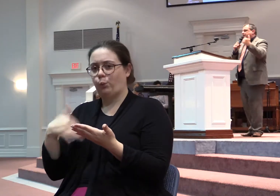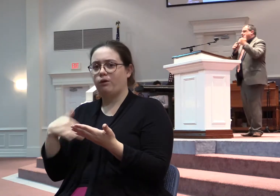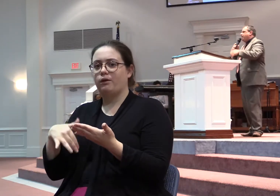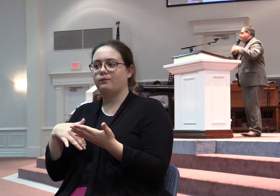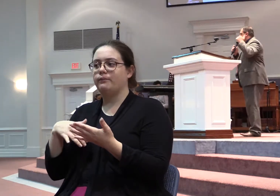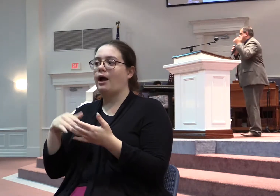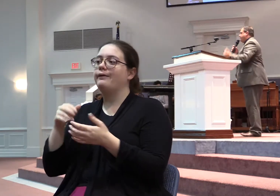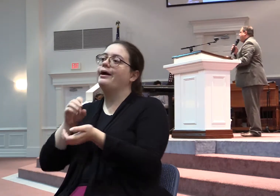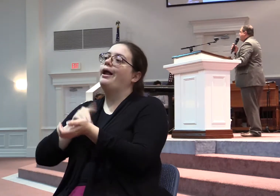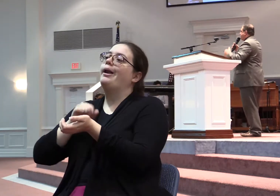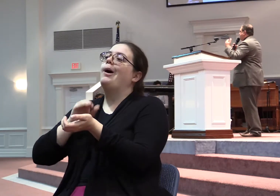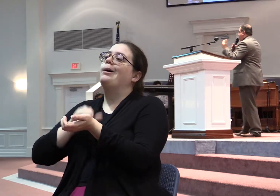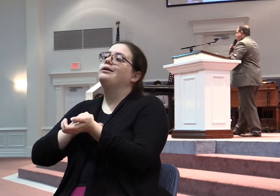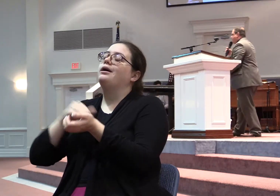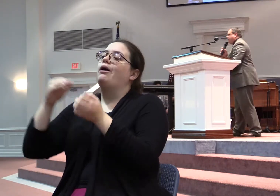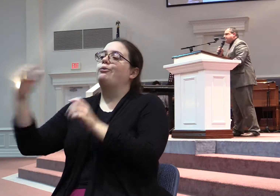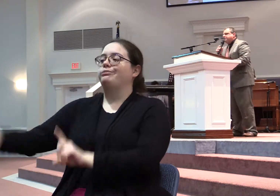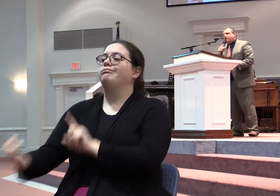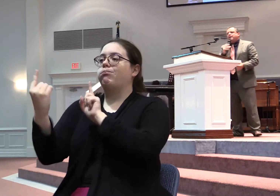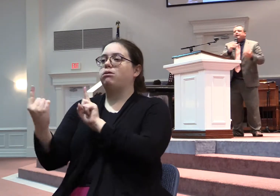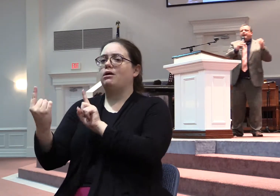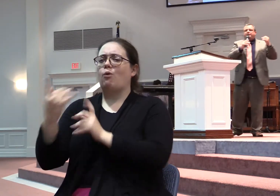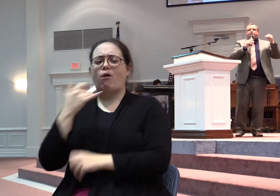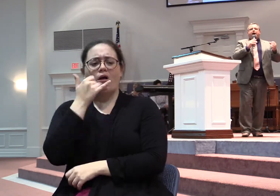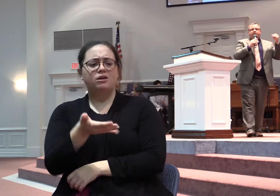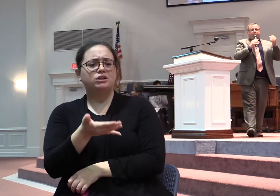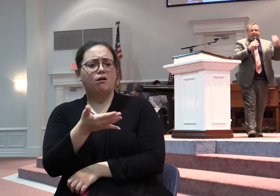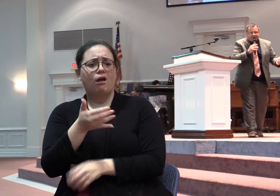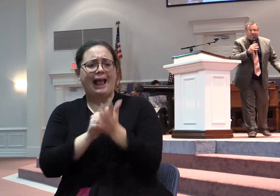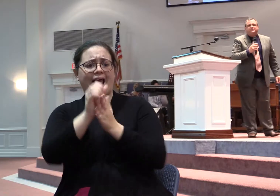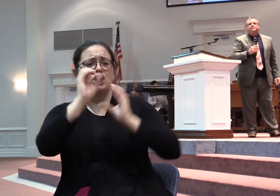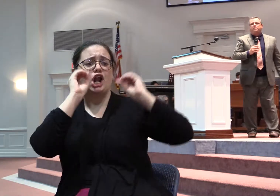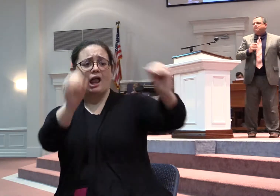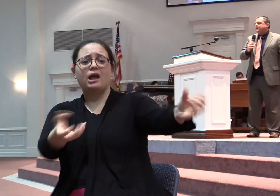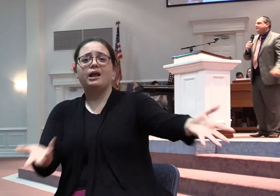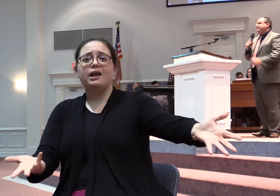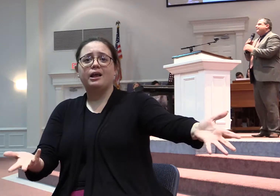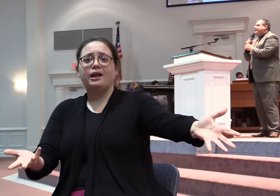my doctor called me and said, I wanted to call you as soon as I could to let you know that you have no cancer.